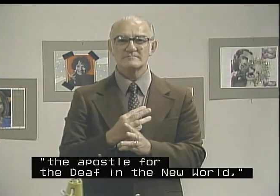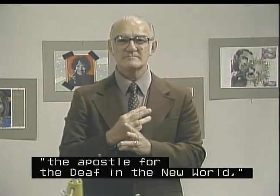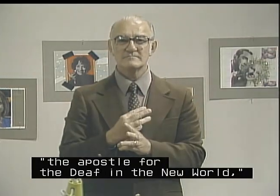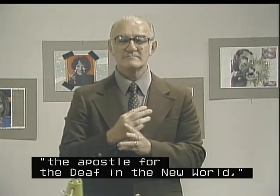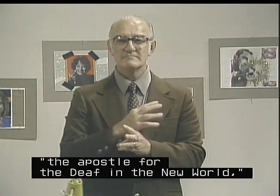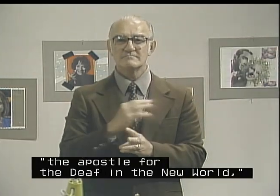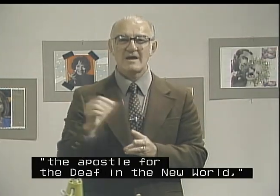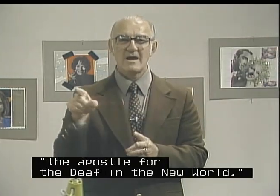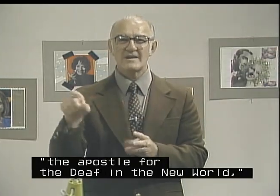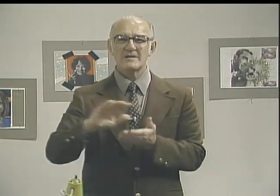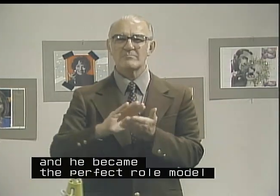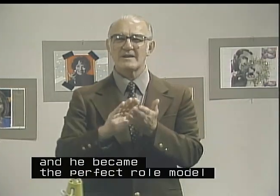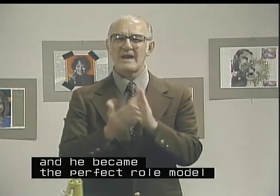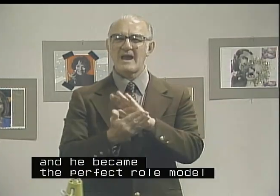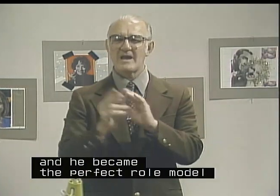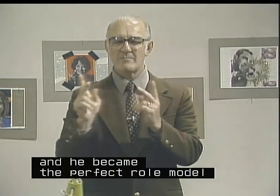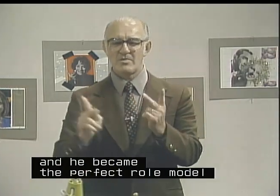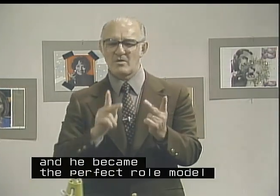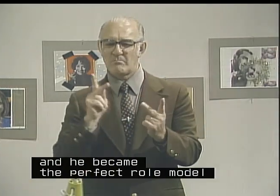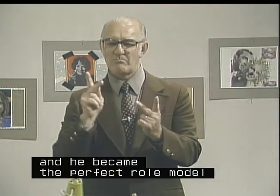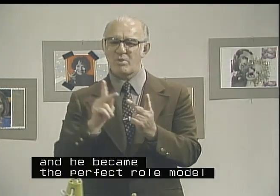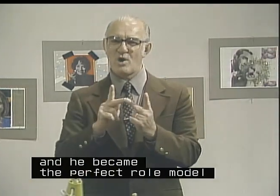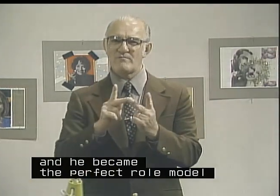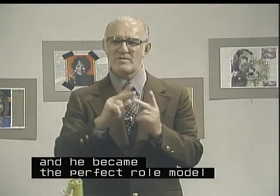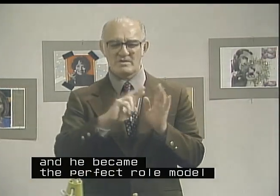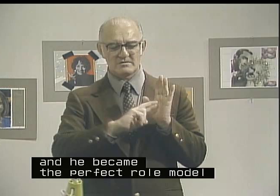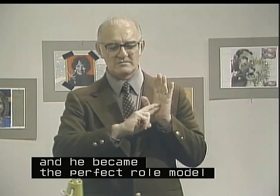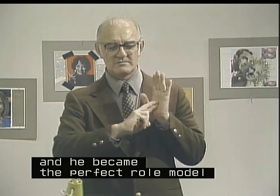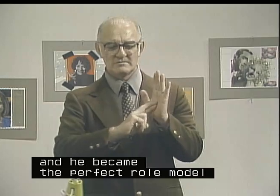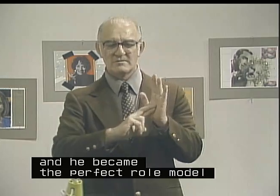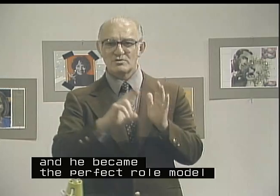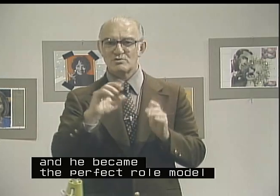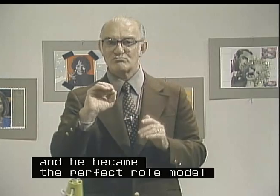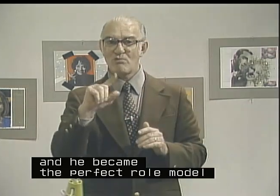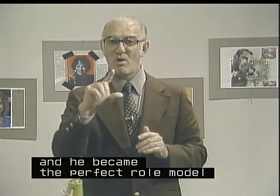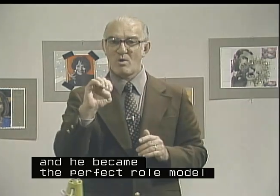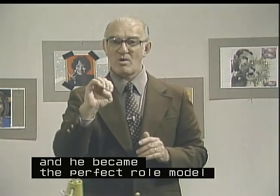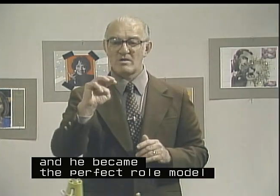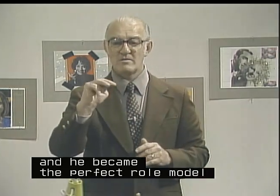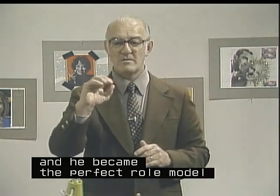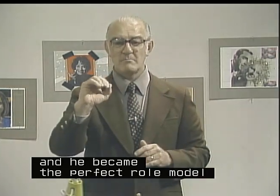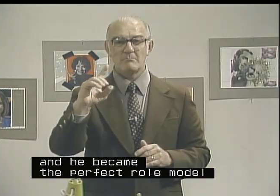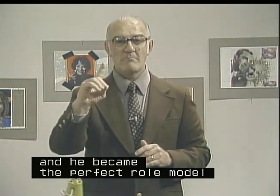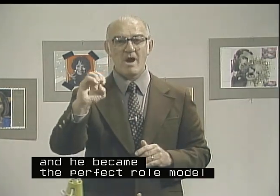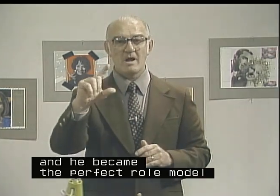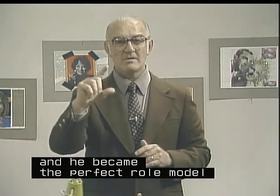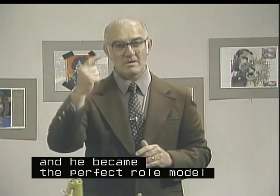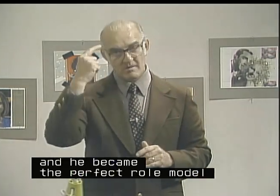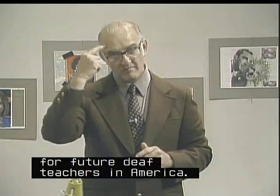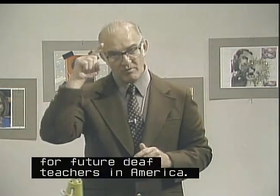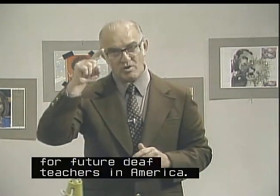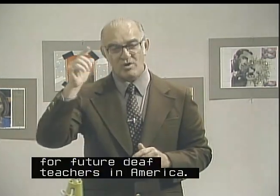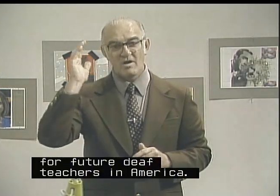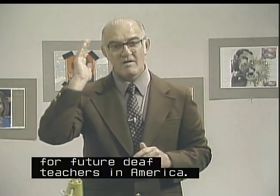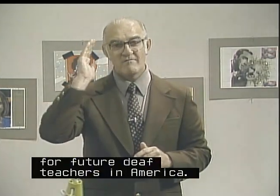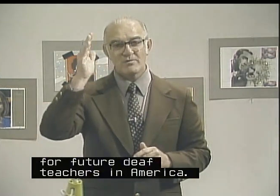And he became the perfect role model for